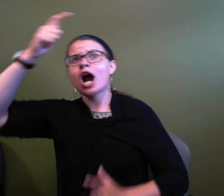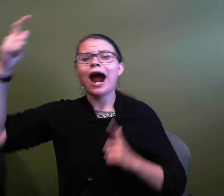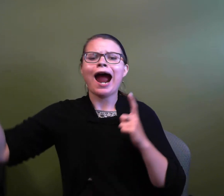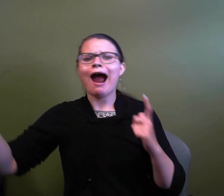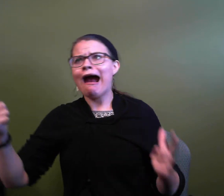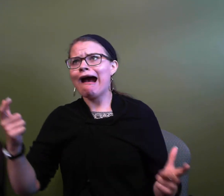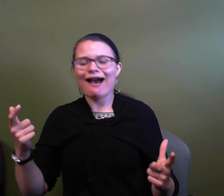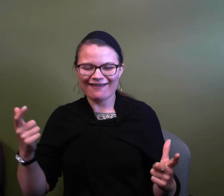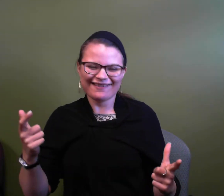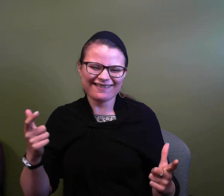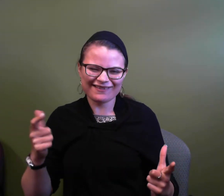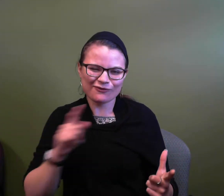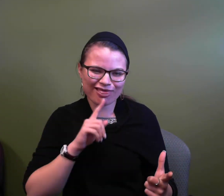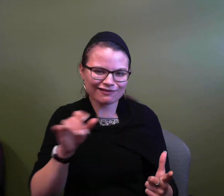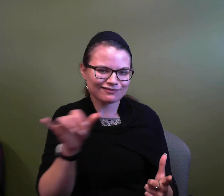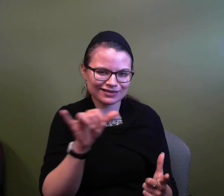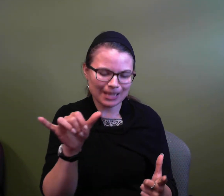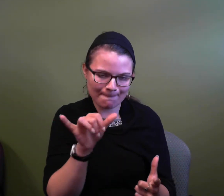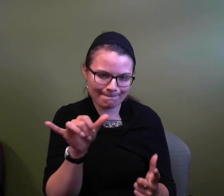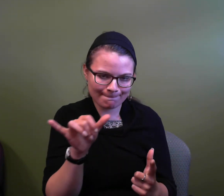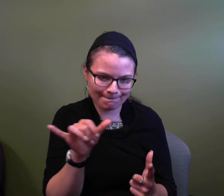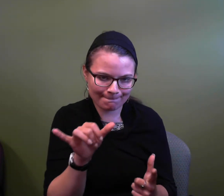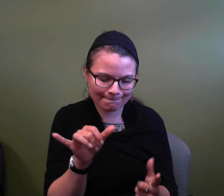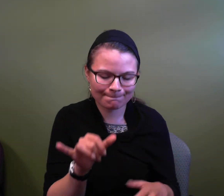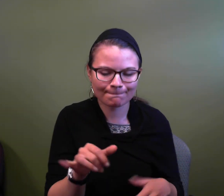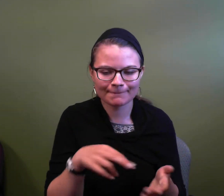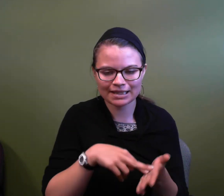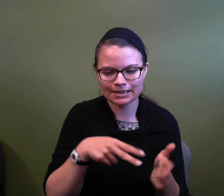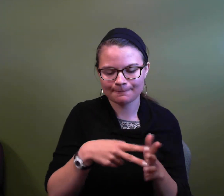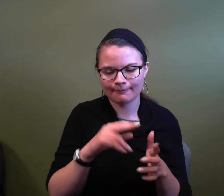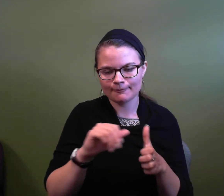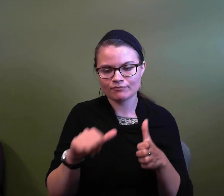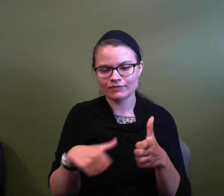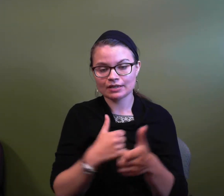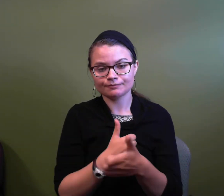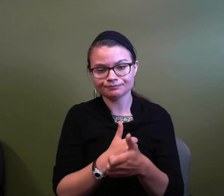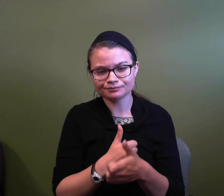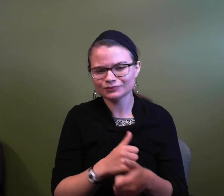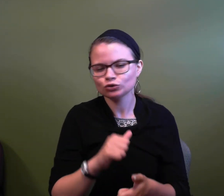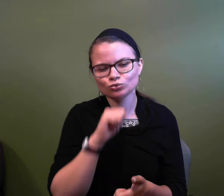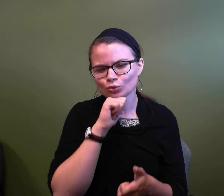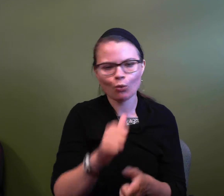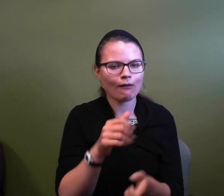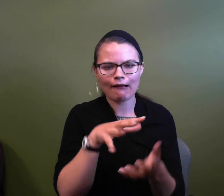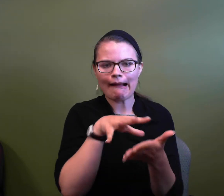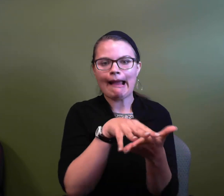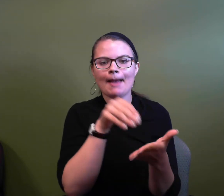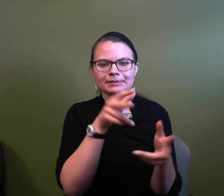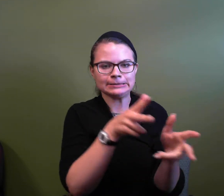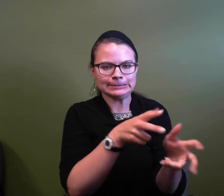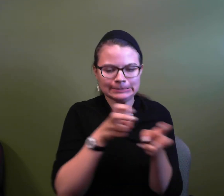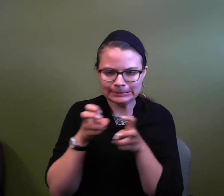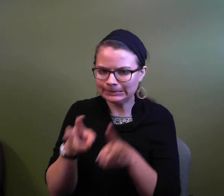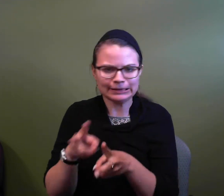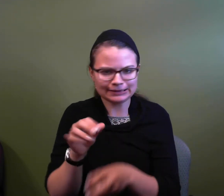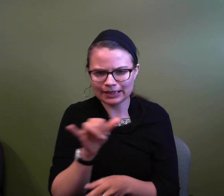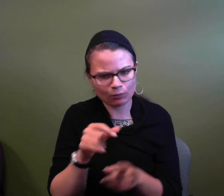use different synonyms so you don't just copy these words. You use synonyms to have words that have the same